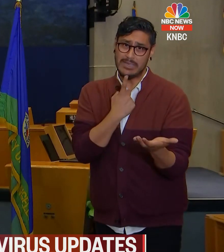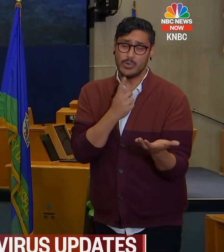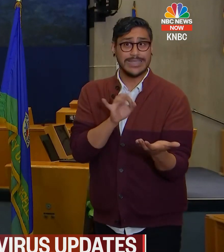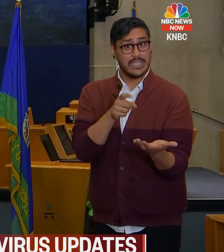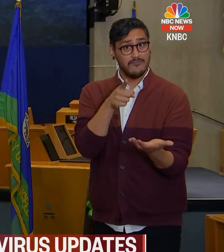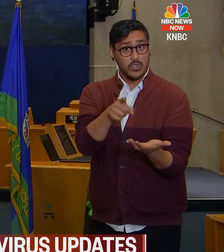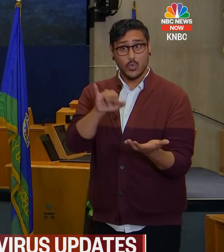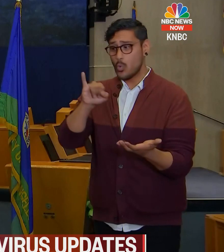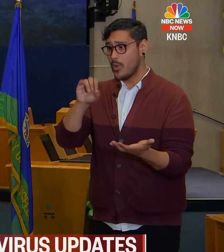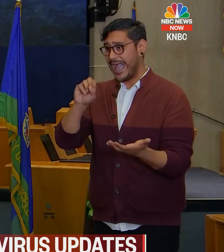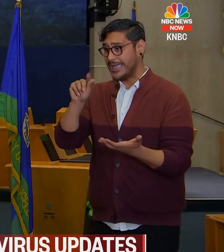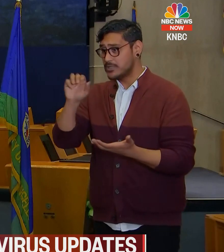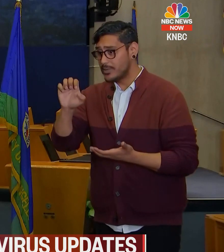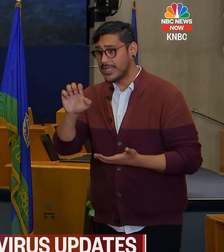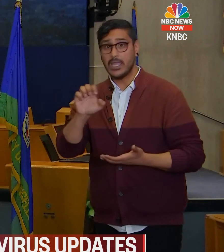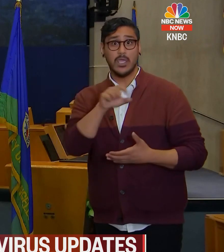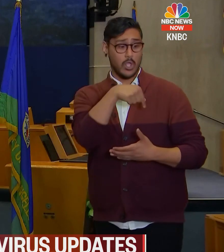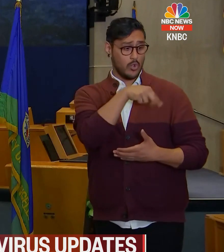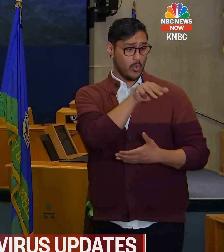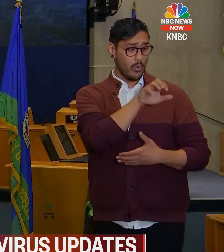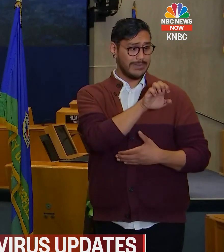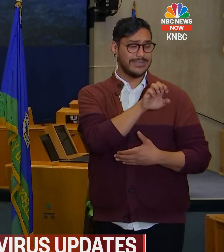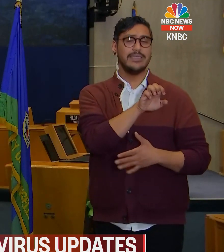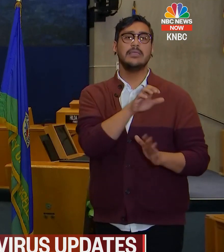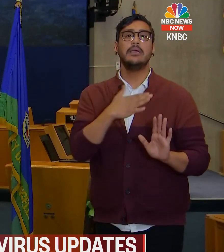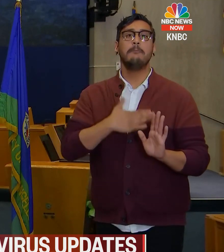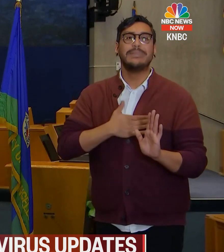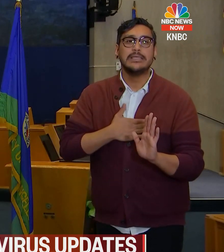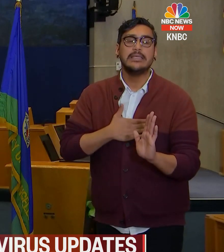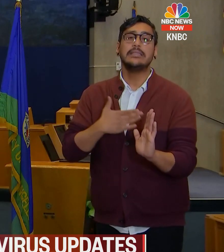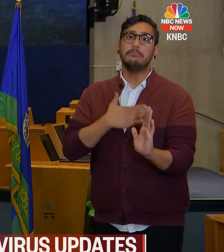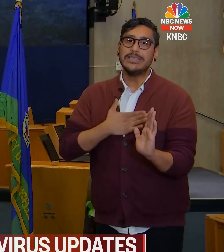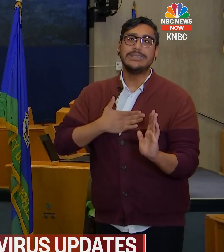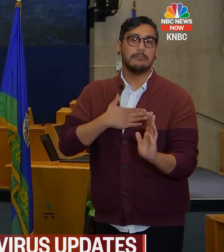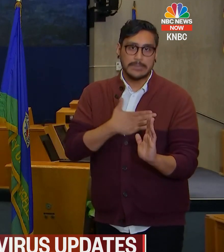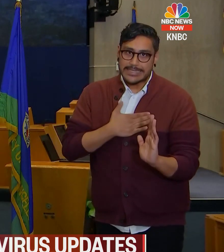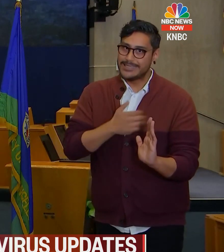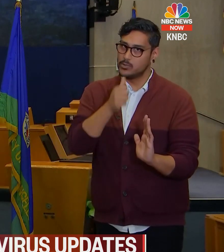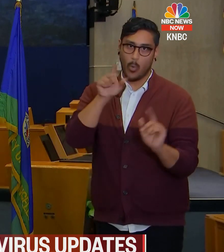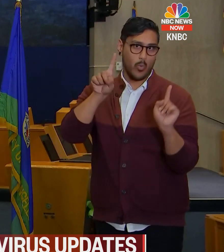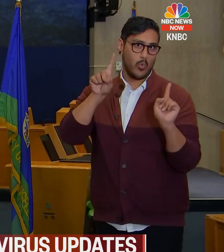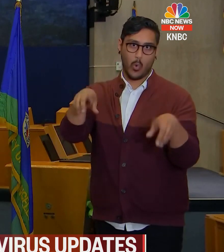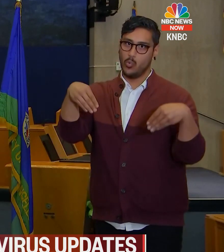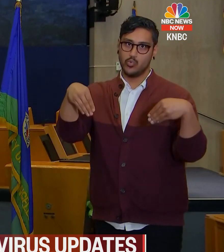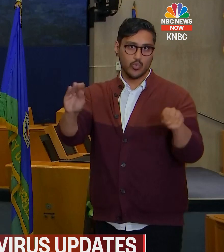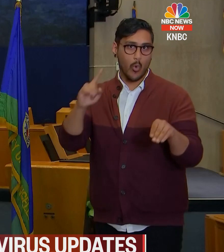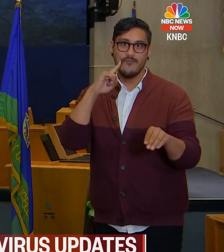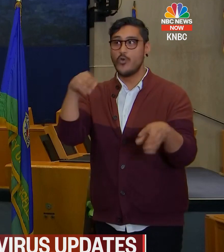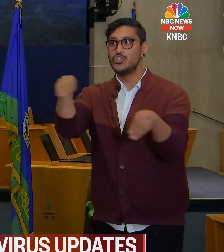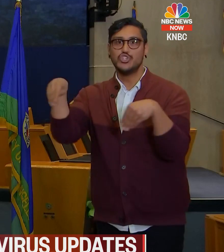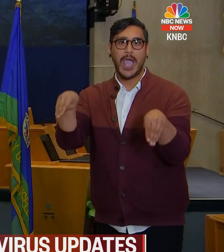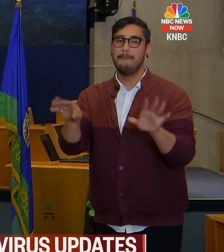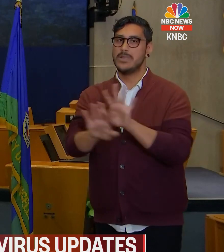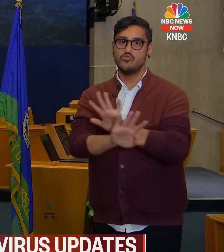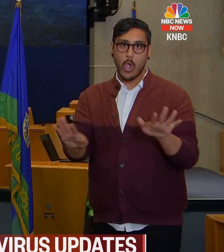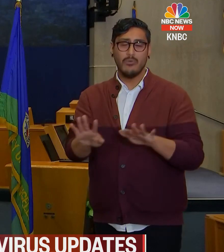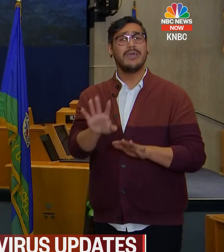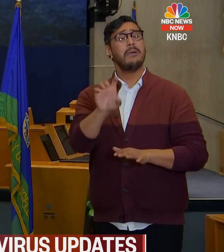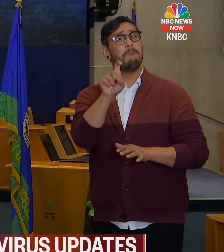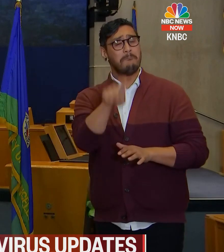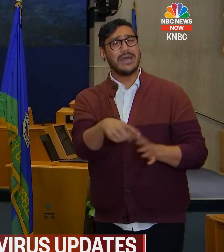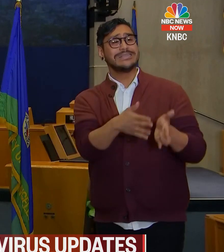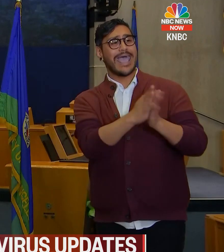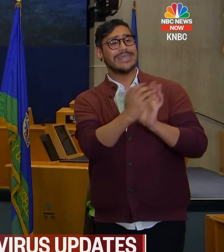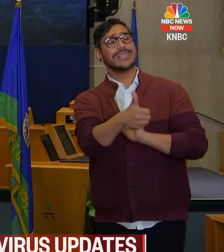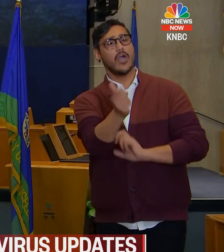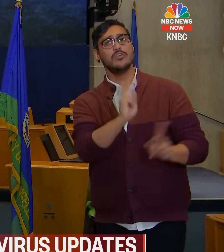quarantined, you should not be going to the store to get your groceries or your medicines. You need to find others to help you do